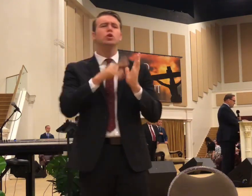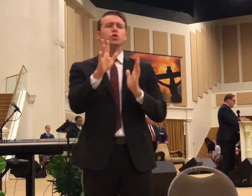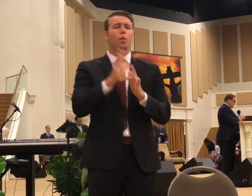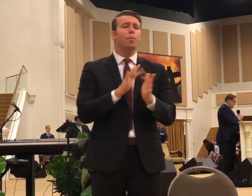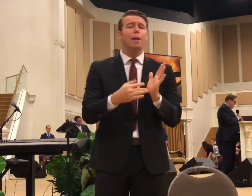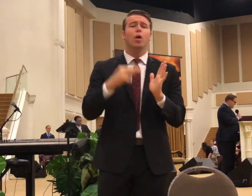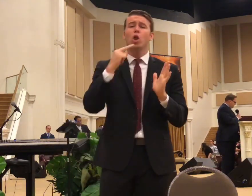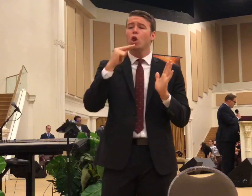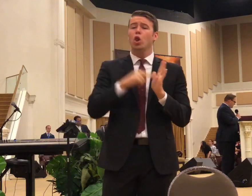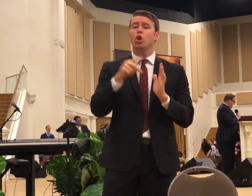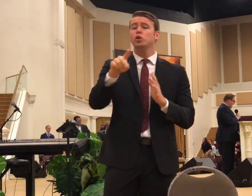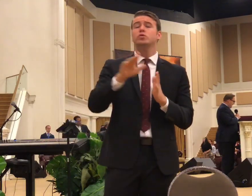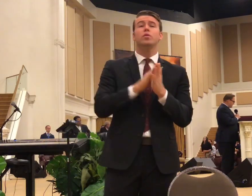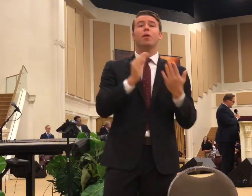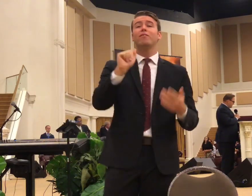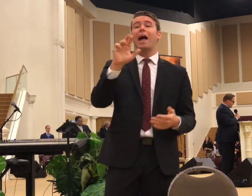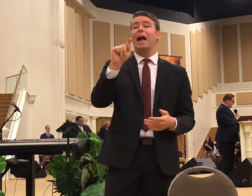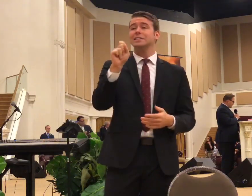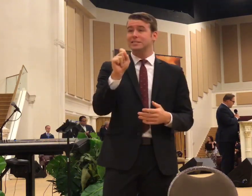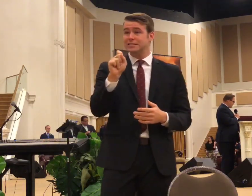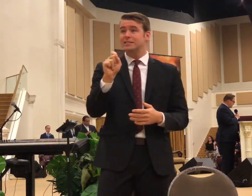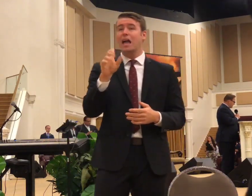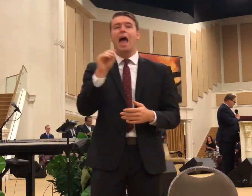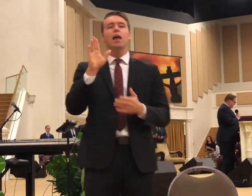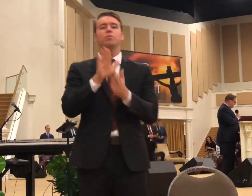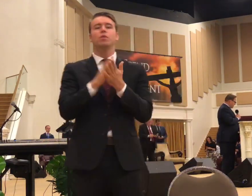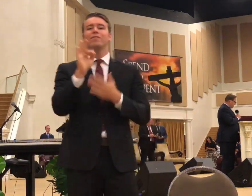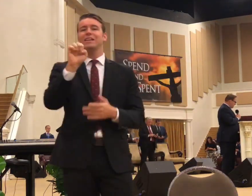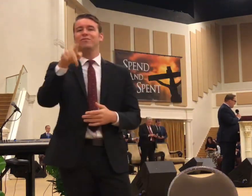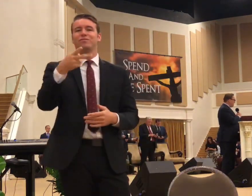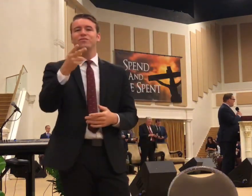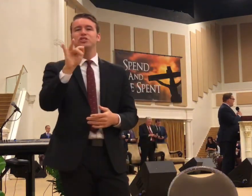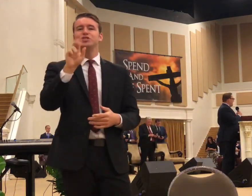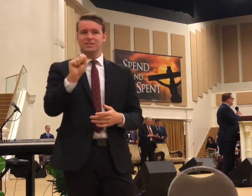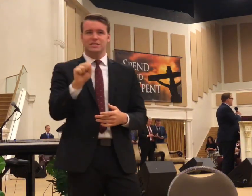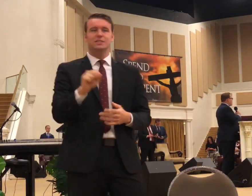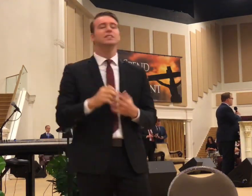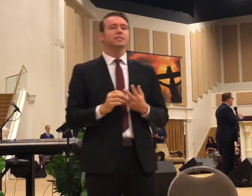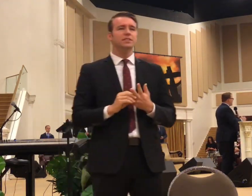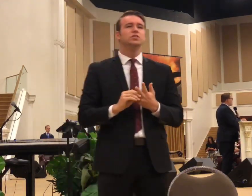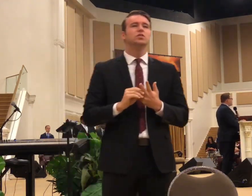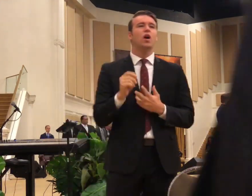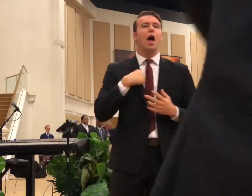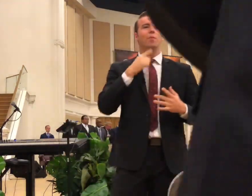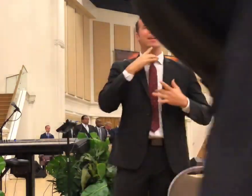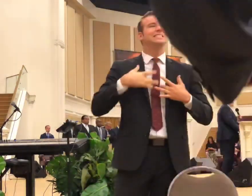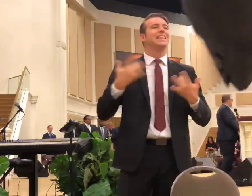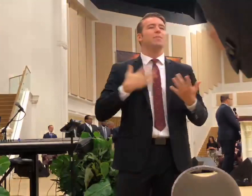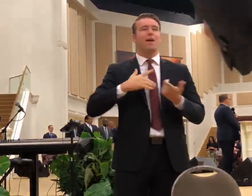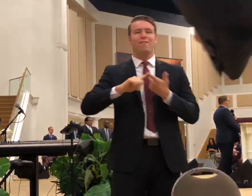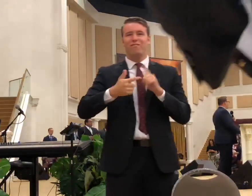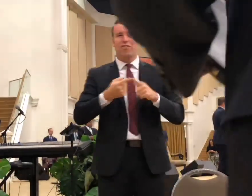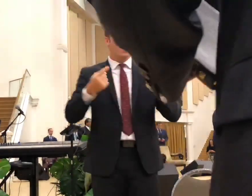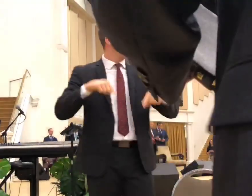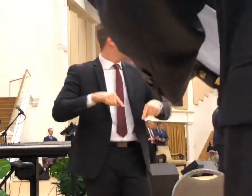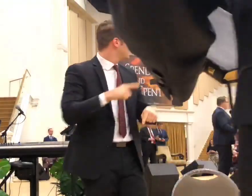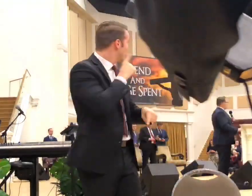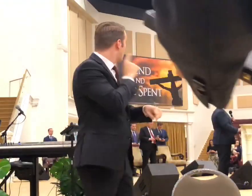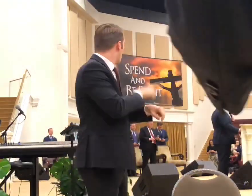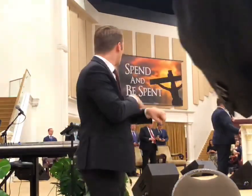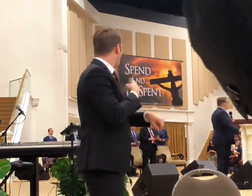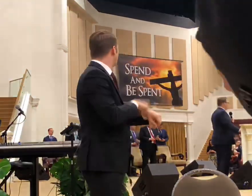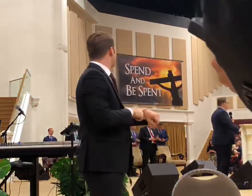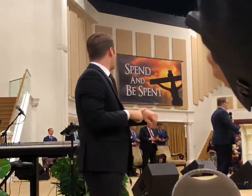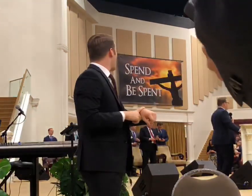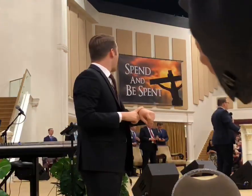to the book of Acts and the book of Ephesians. And while you're turning there, I'm delighted to have friends of mine for a long